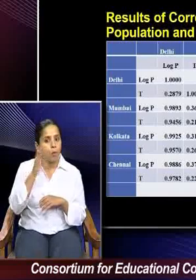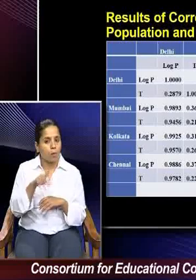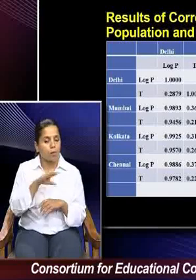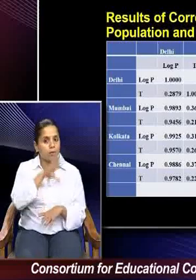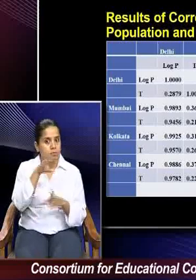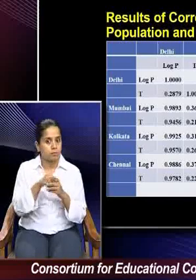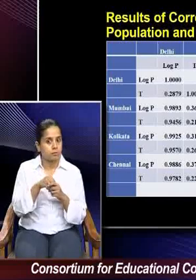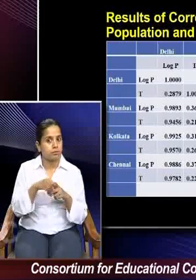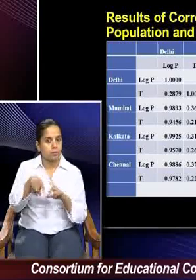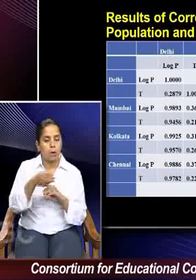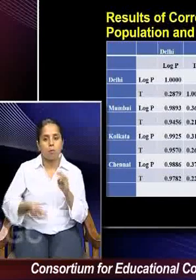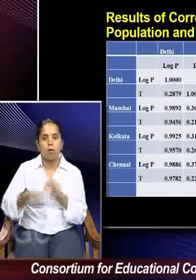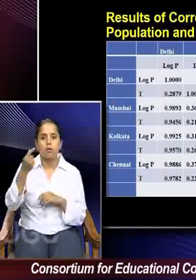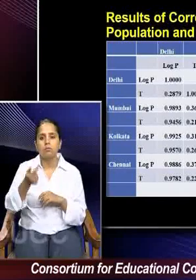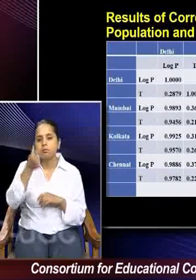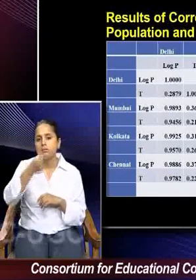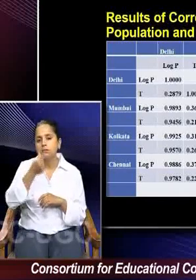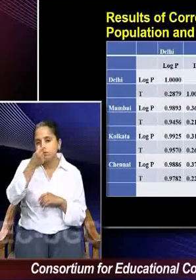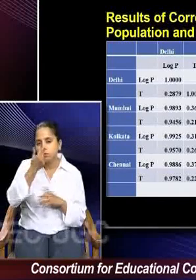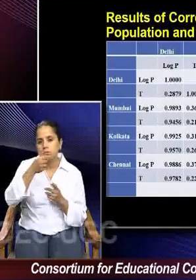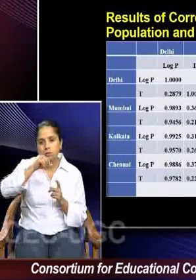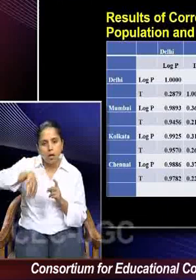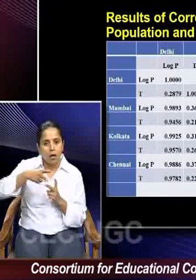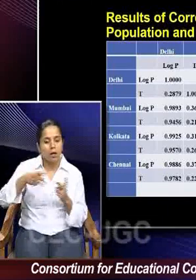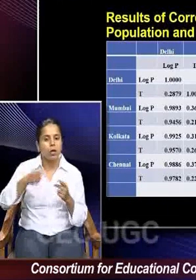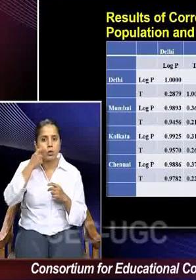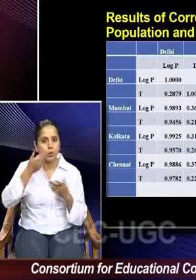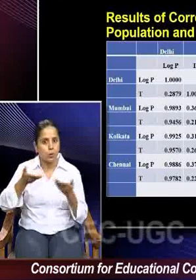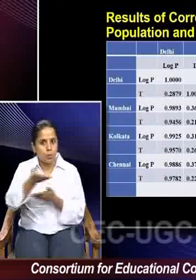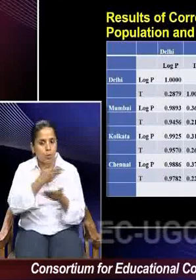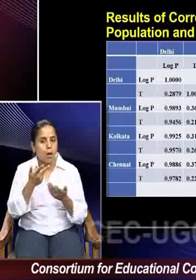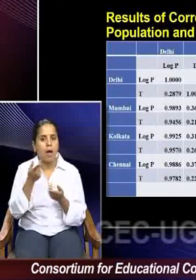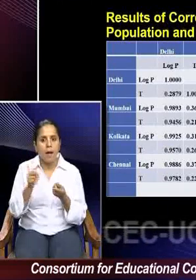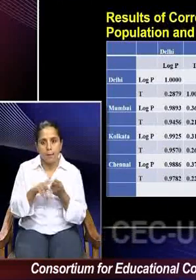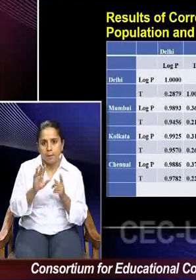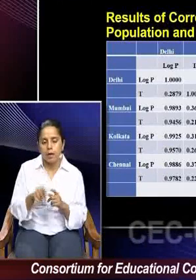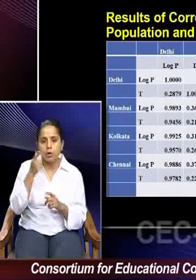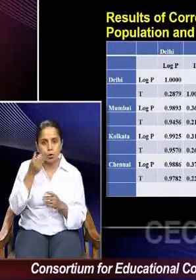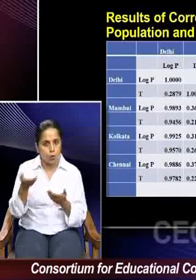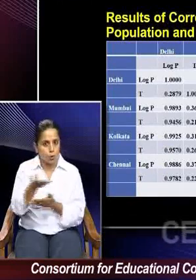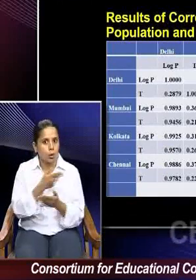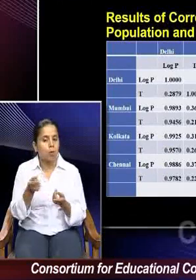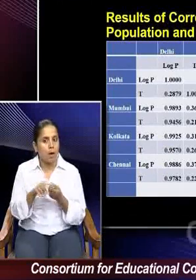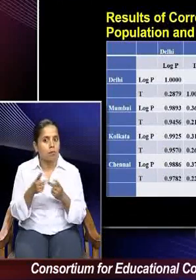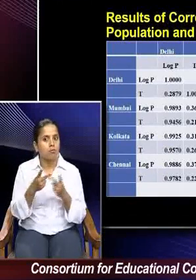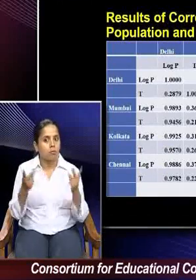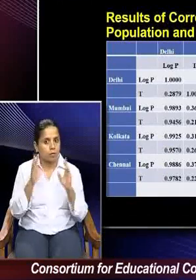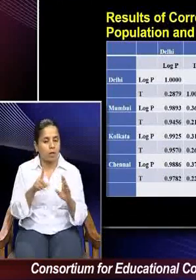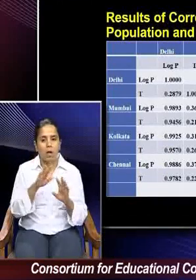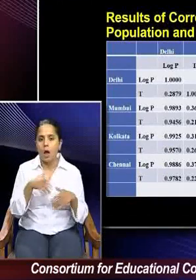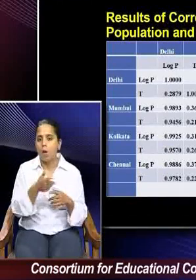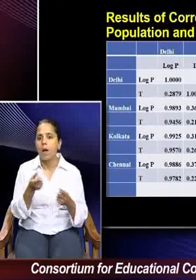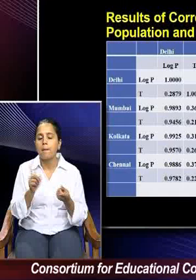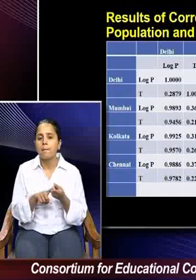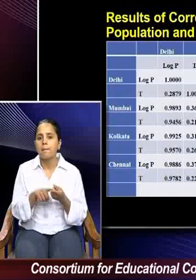contributing to more emissions and their human activity. We have also seen the linkages of human activity and how it has affected